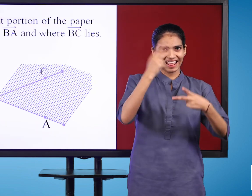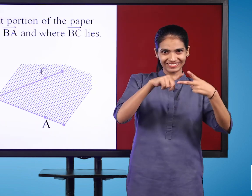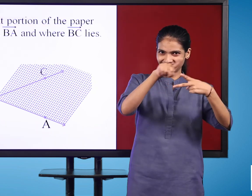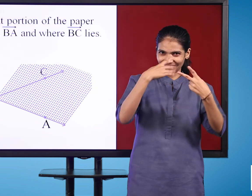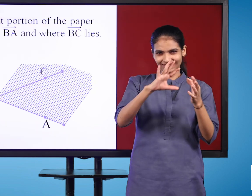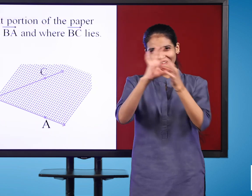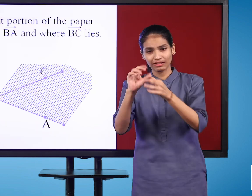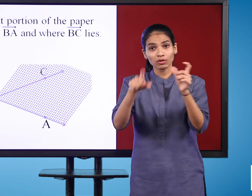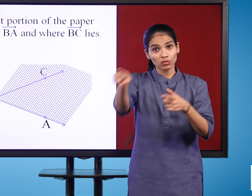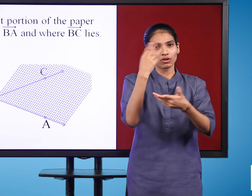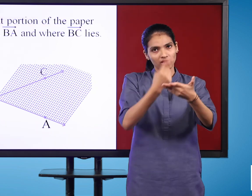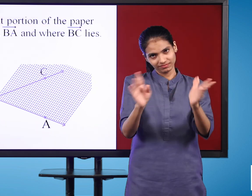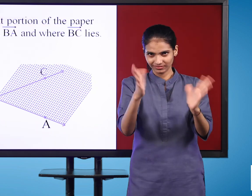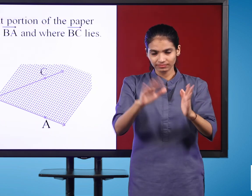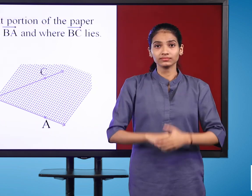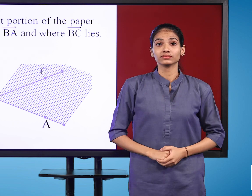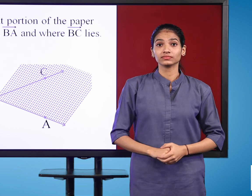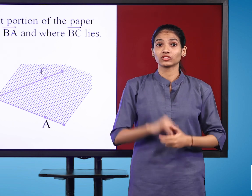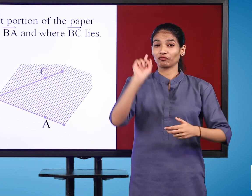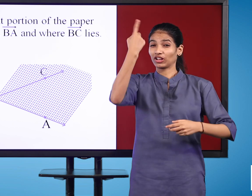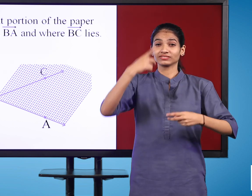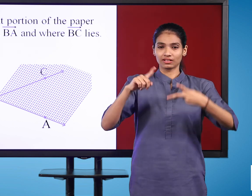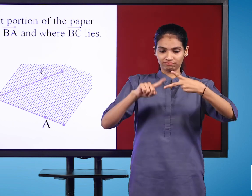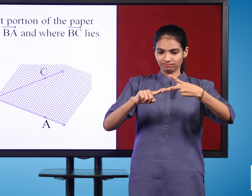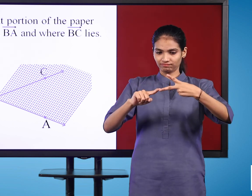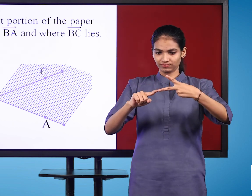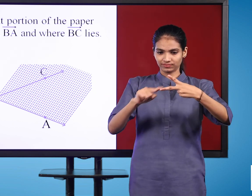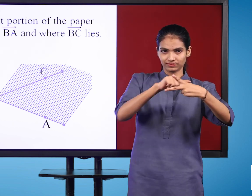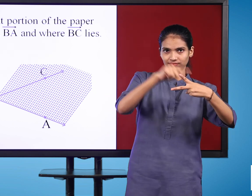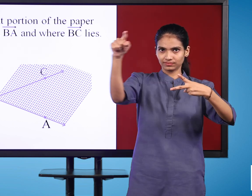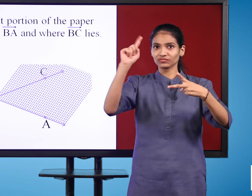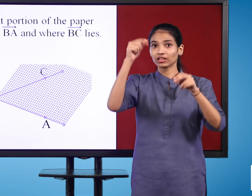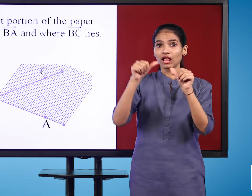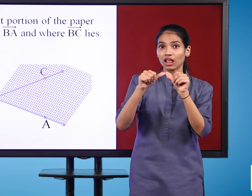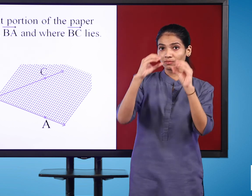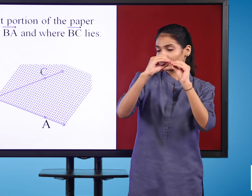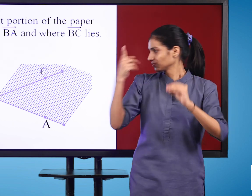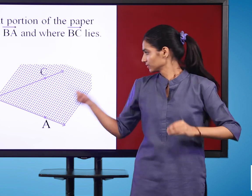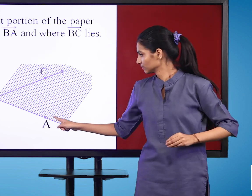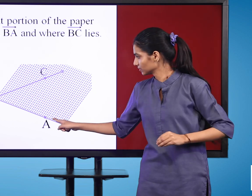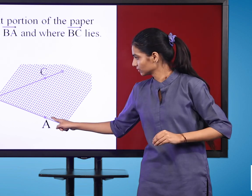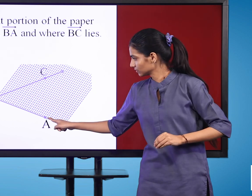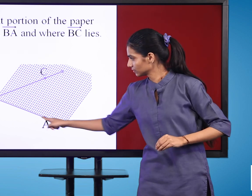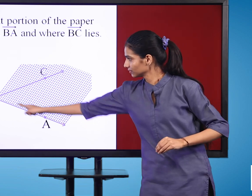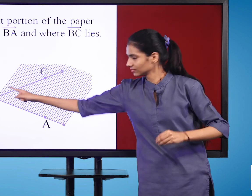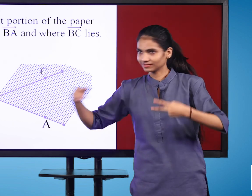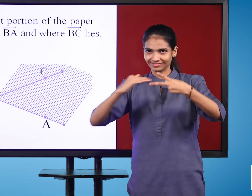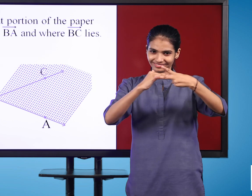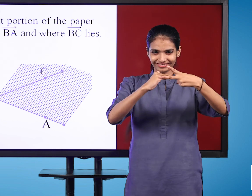Shade that portion of the paper bordering BA and where BC lies. We have two